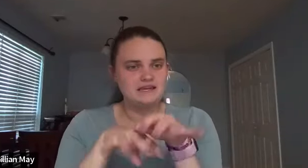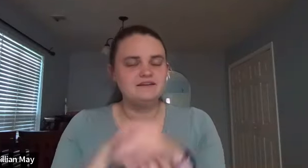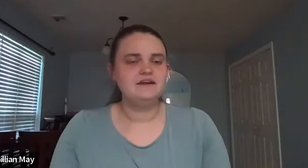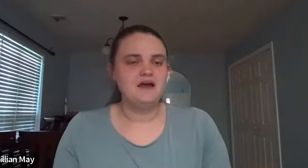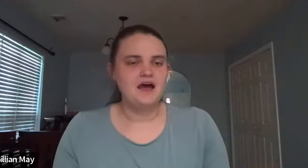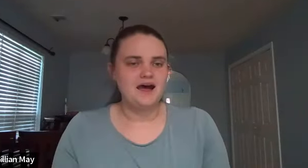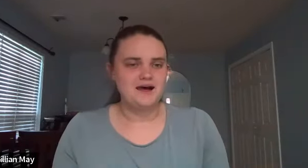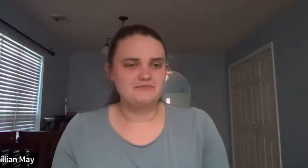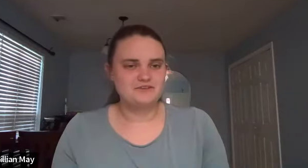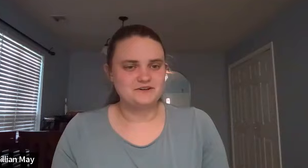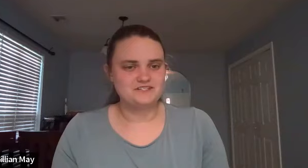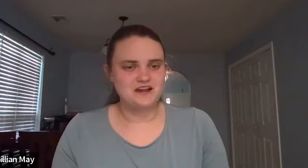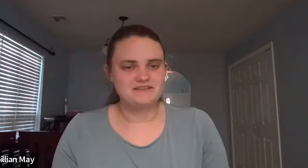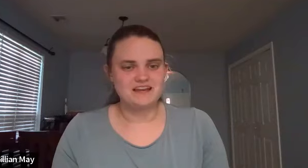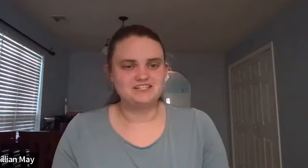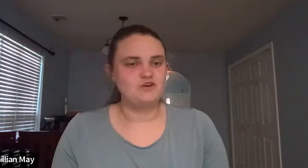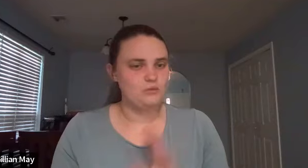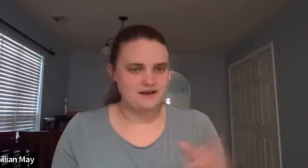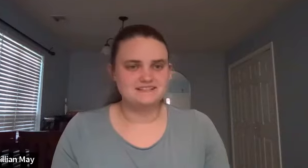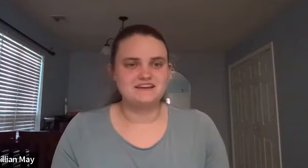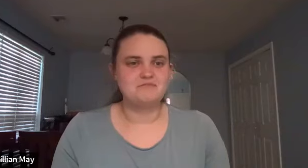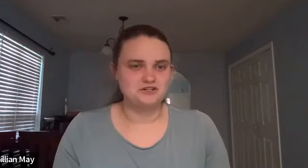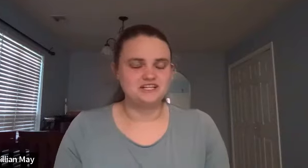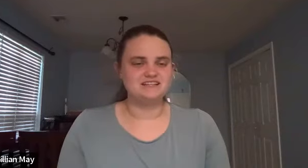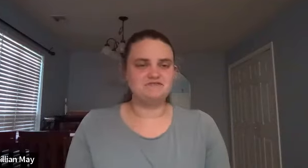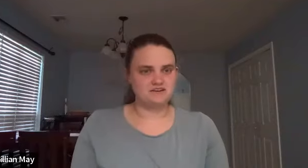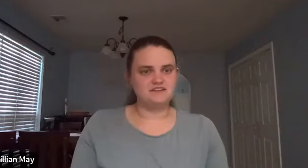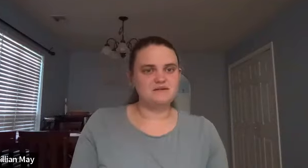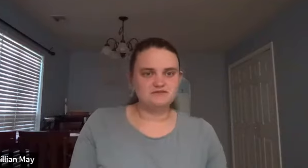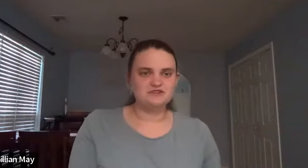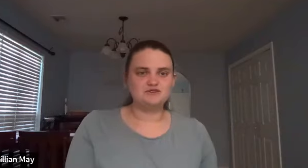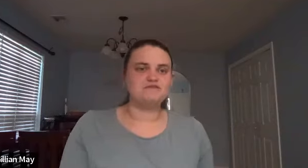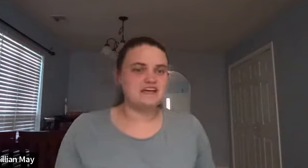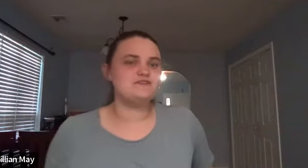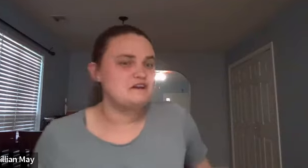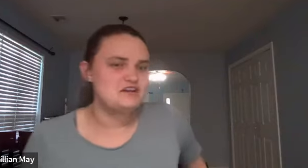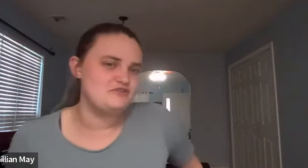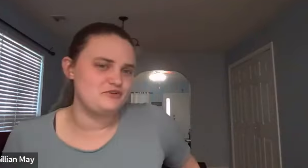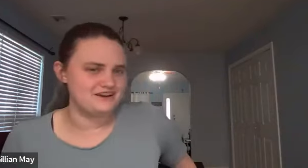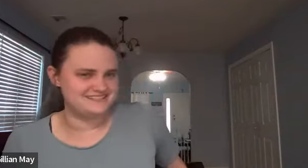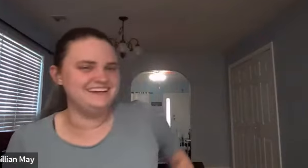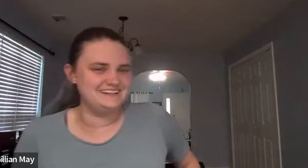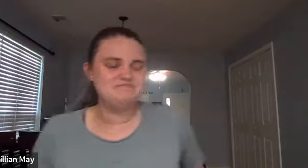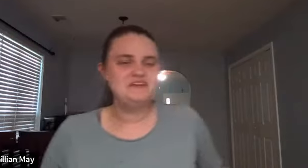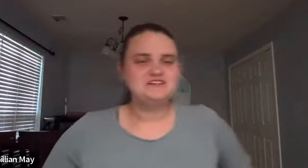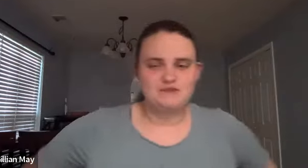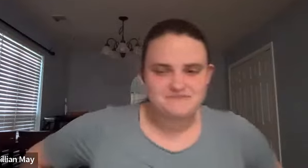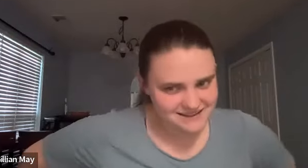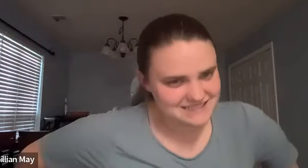parade for the first time. Like they actually did the whole practicing of marching because they've not done that before. So that's very new for us. So I've not seen